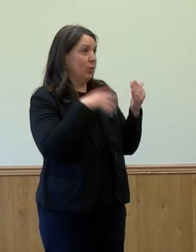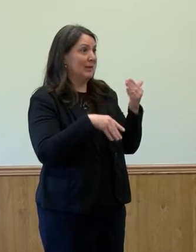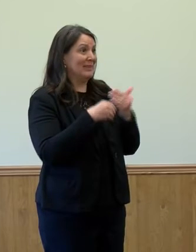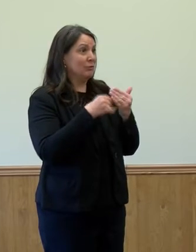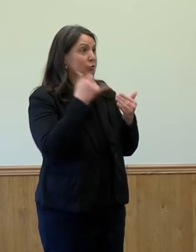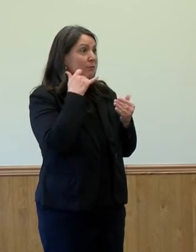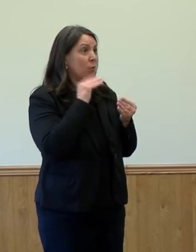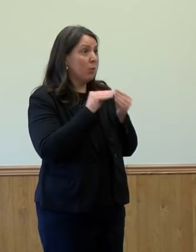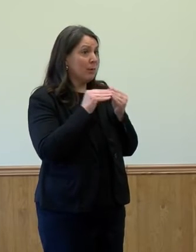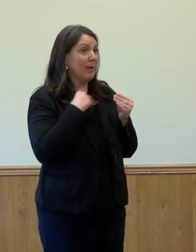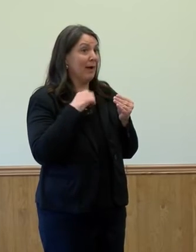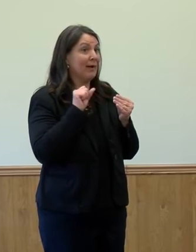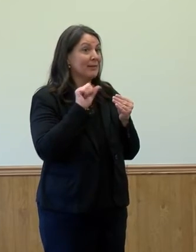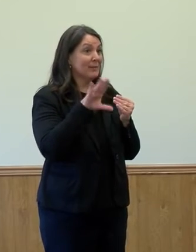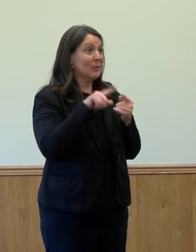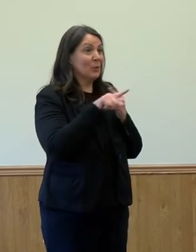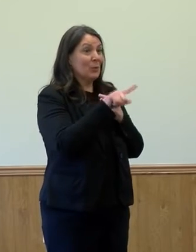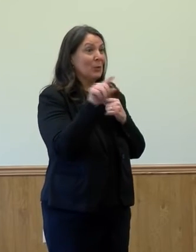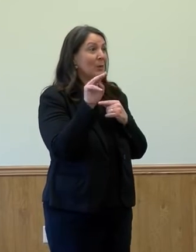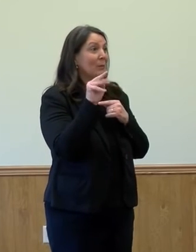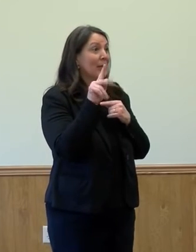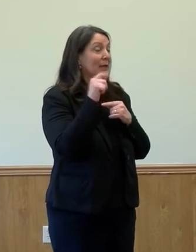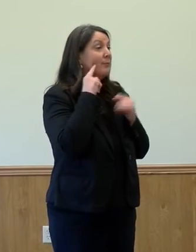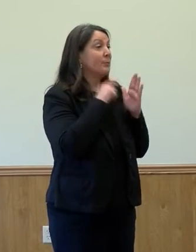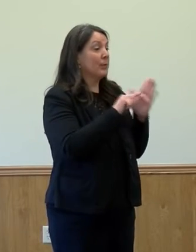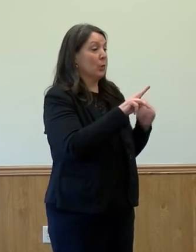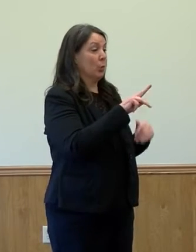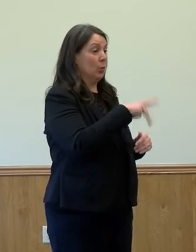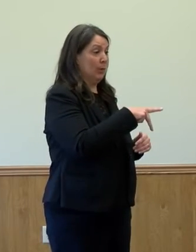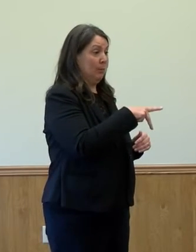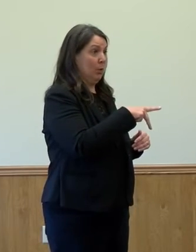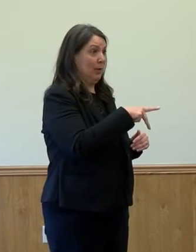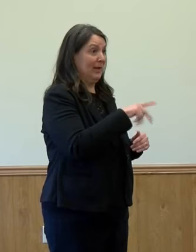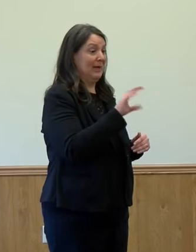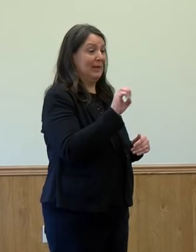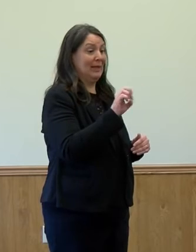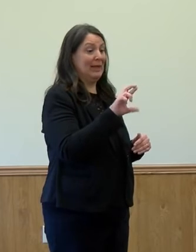have been mailed to the media to share as well. Unity Point Health, Unity Place,